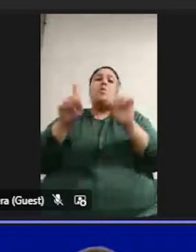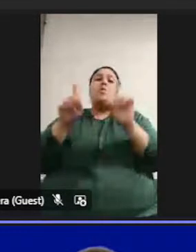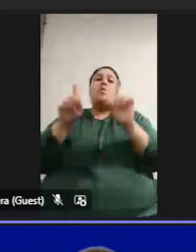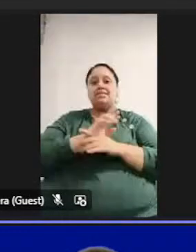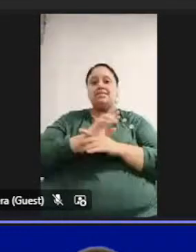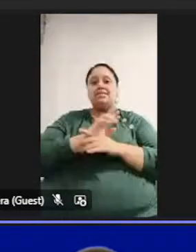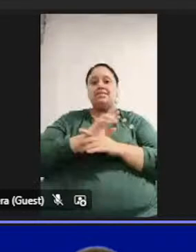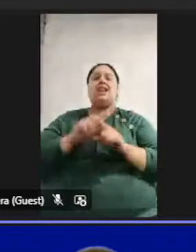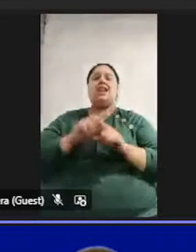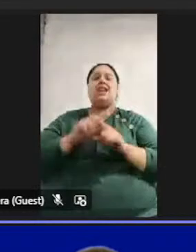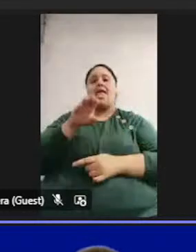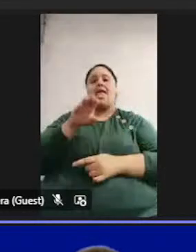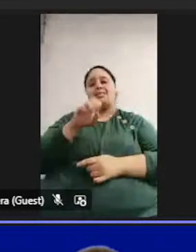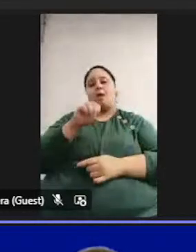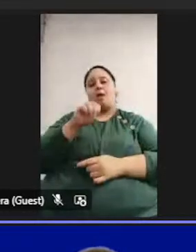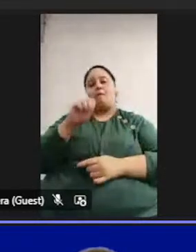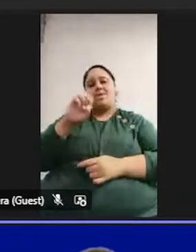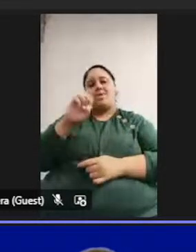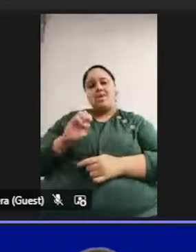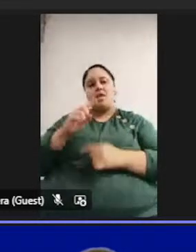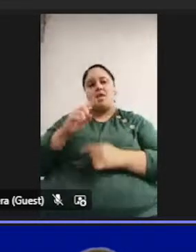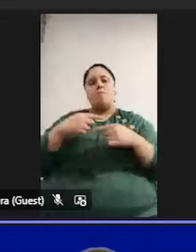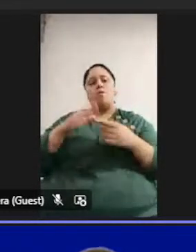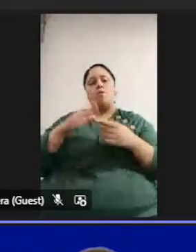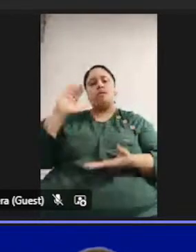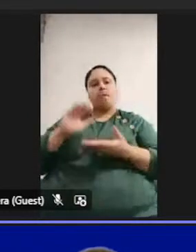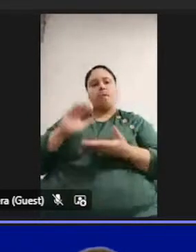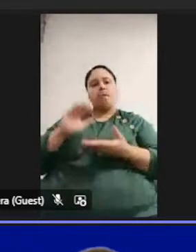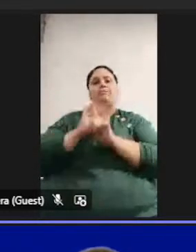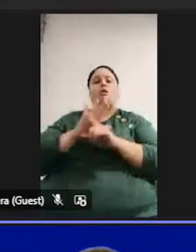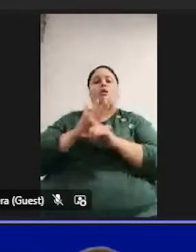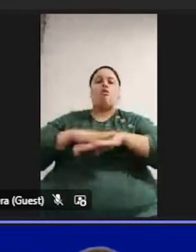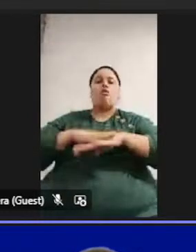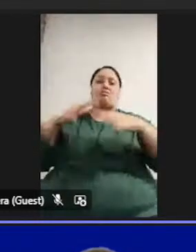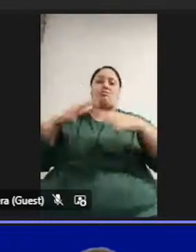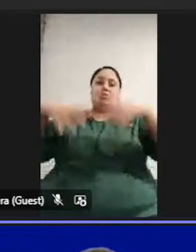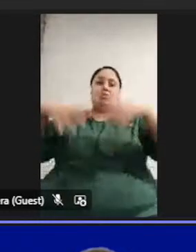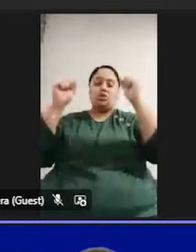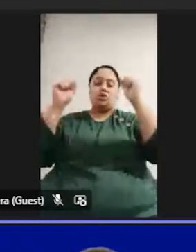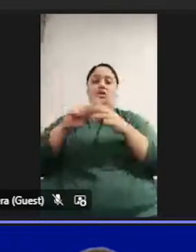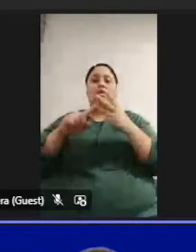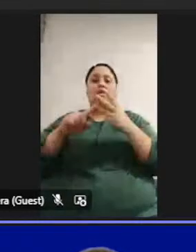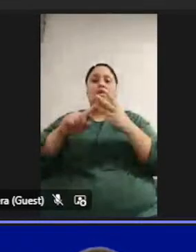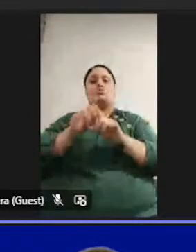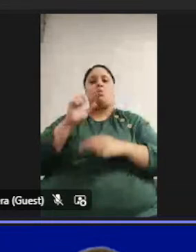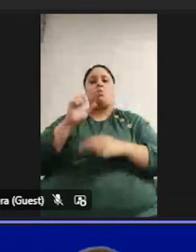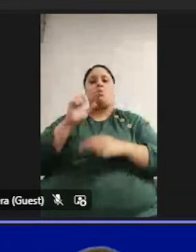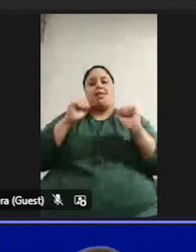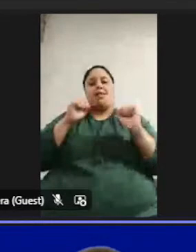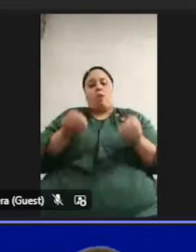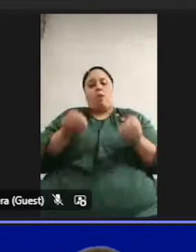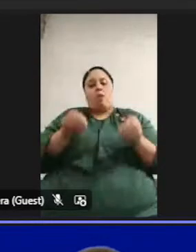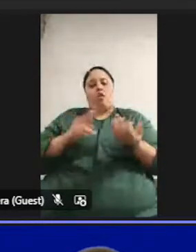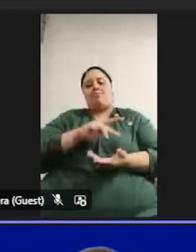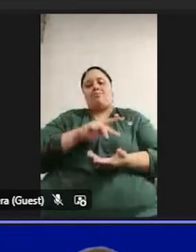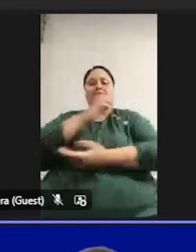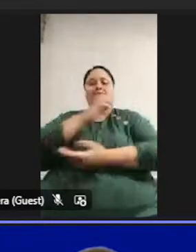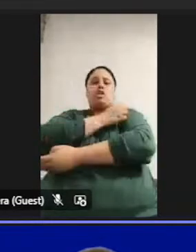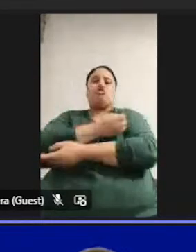around reducing the impact of load shedding, but also being able to provide an alternative energy source for those